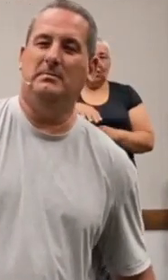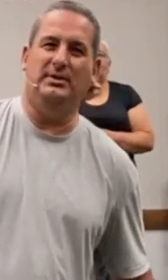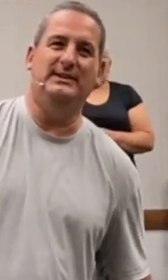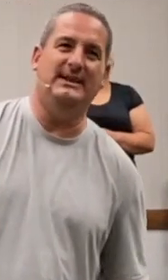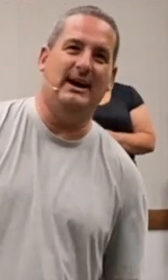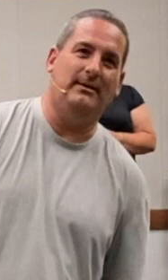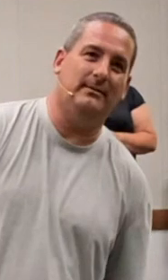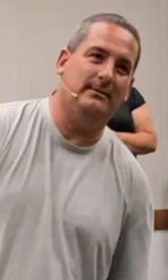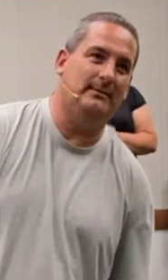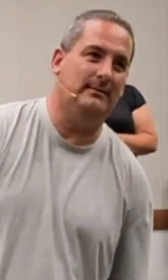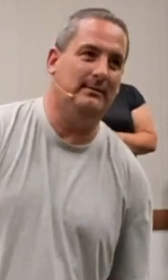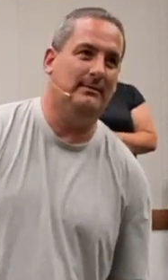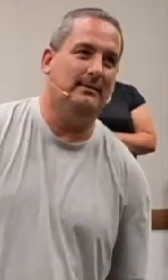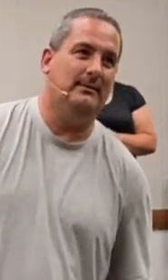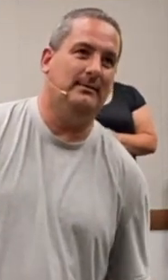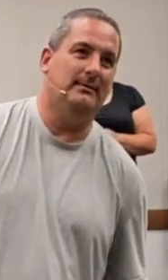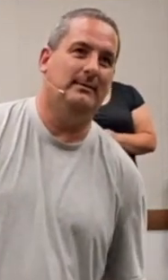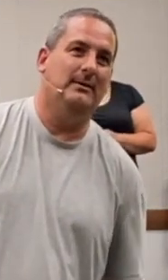Put it down.